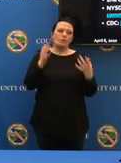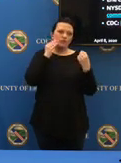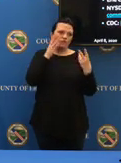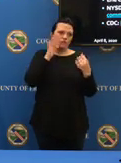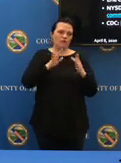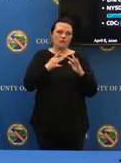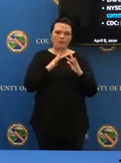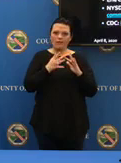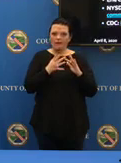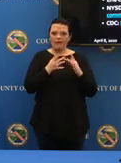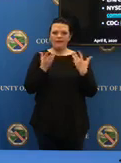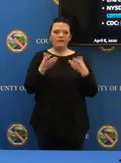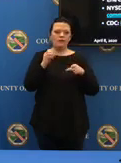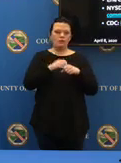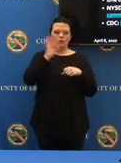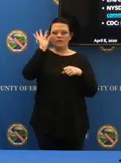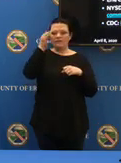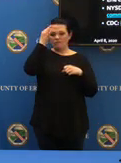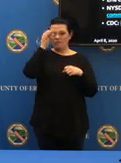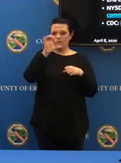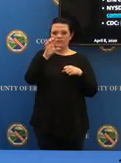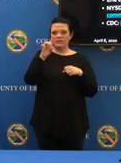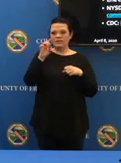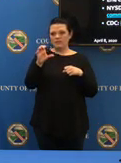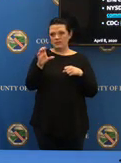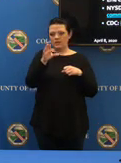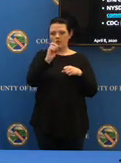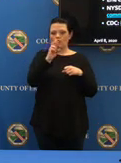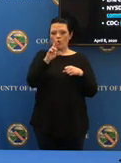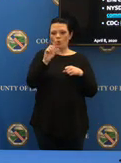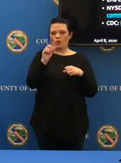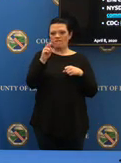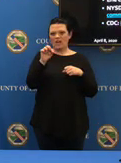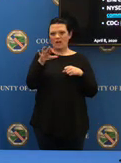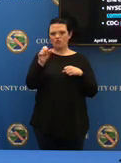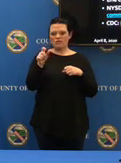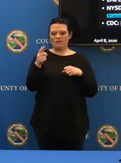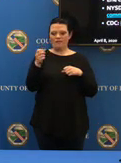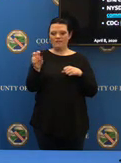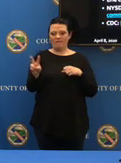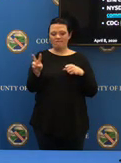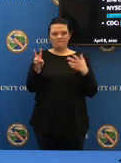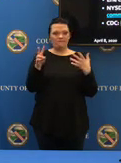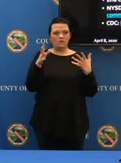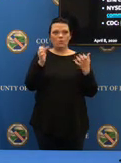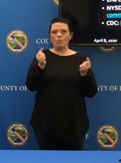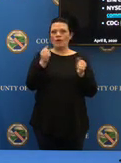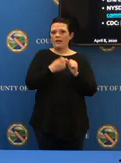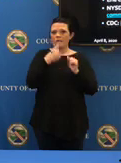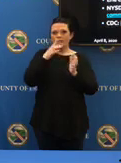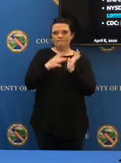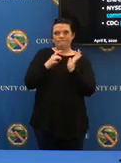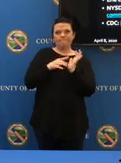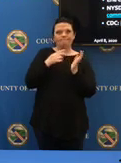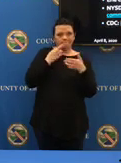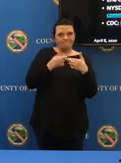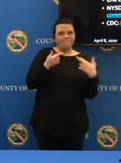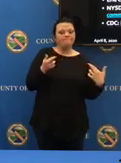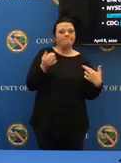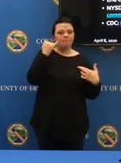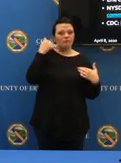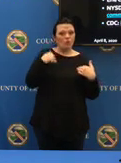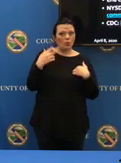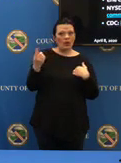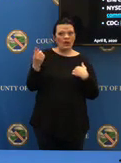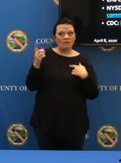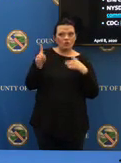online, including the federal CDC page at coronavirus.gov. So we want everyone to take advantage of those resources. If you have a